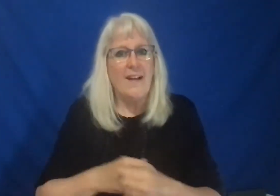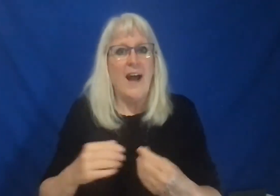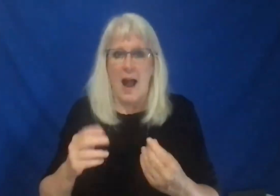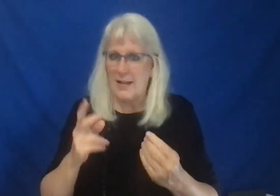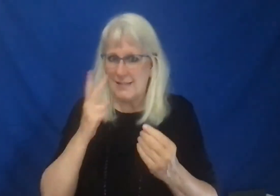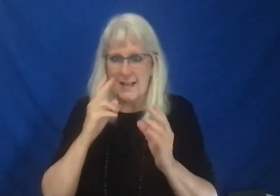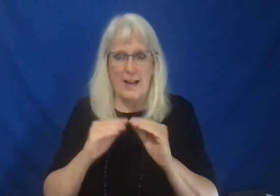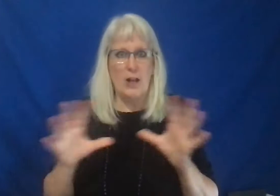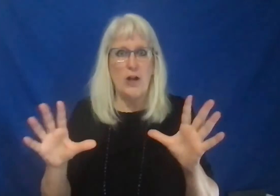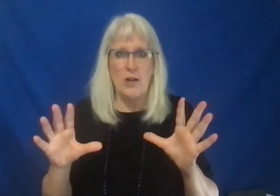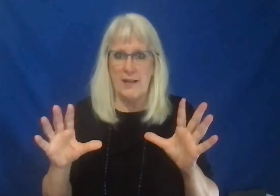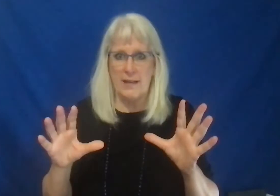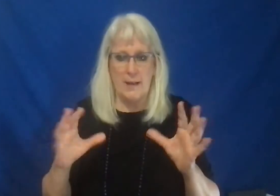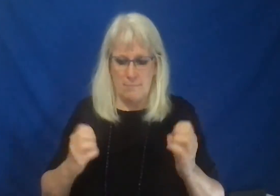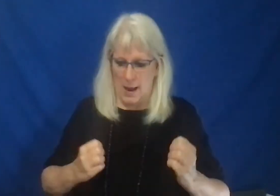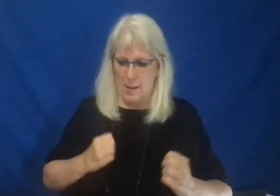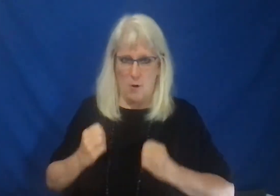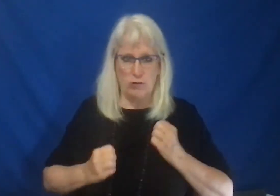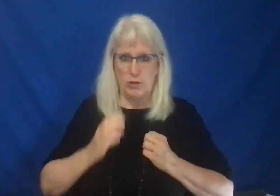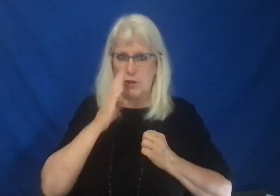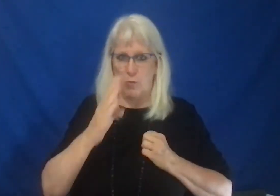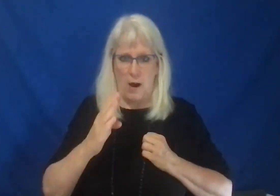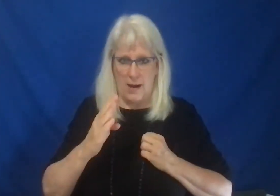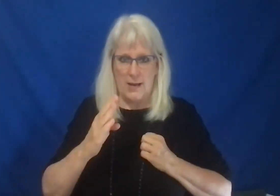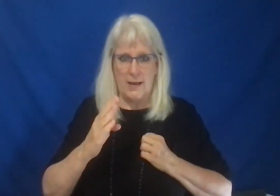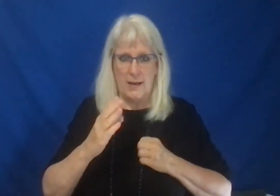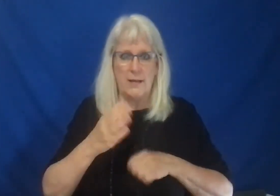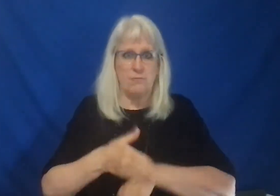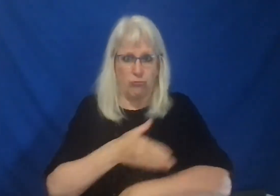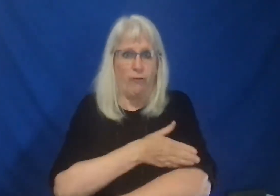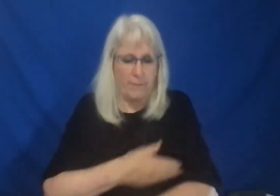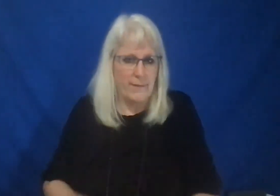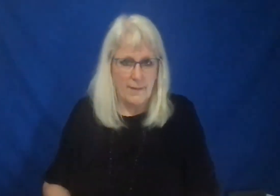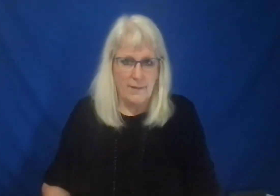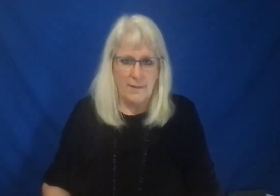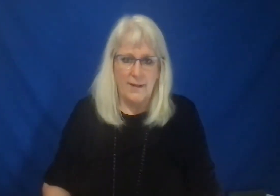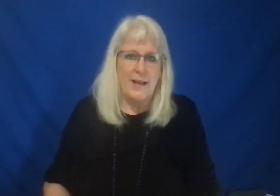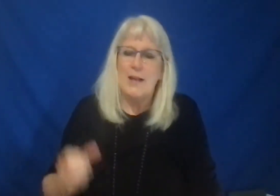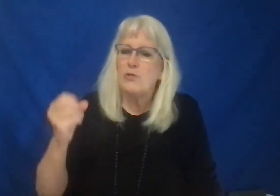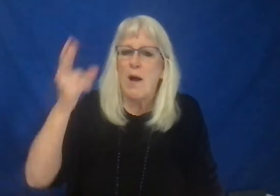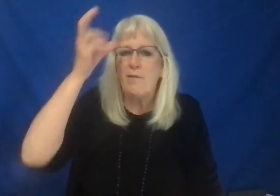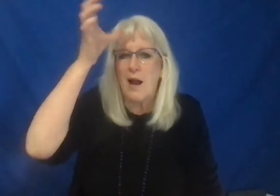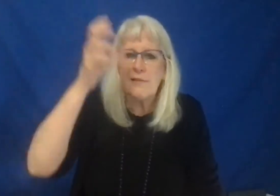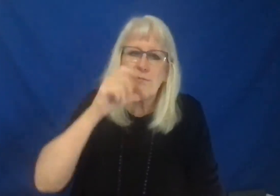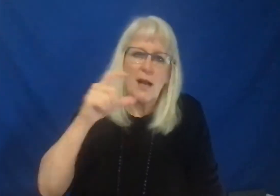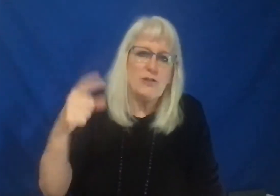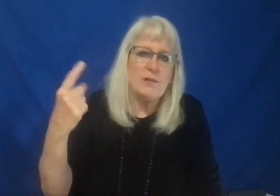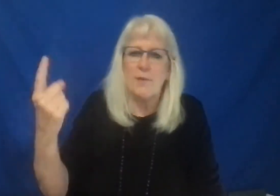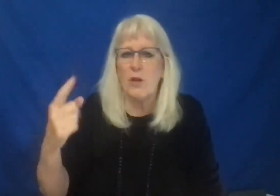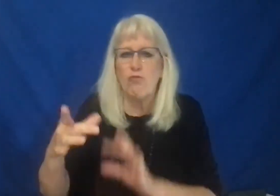my emotional sobriety. They aren't just this abstract thing that applies to the relationship between the board of